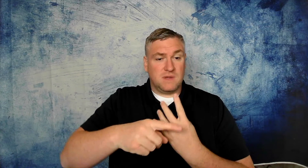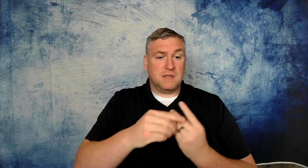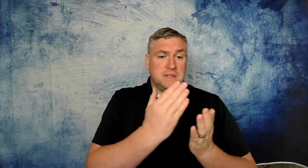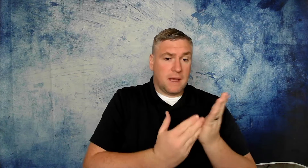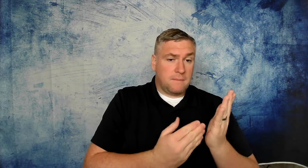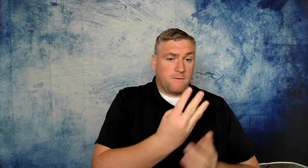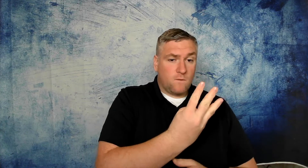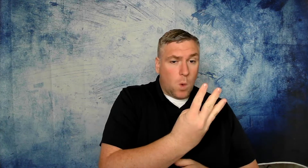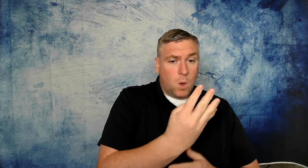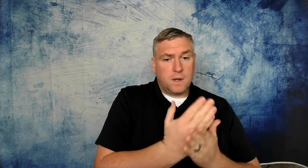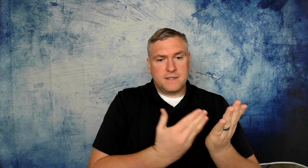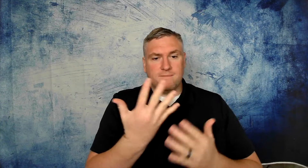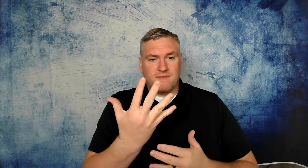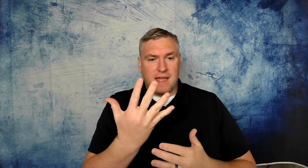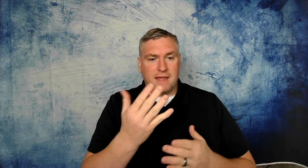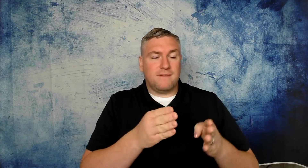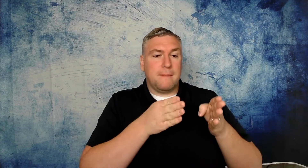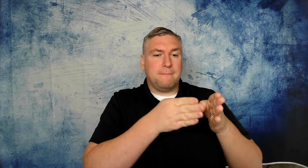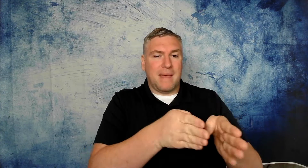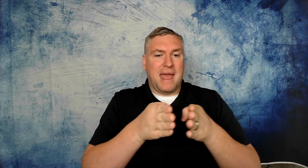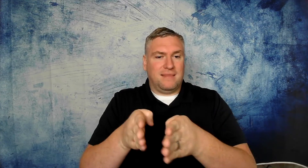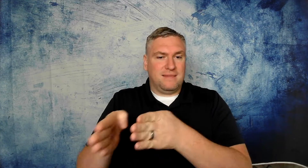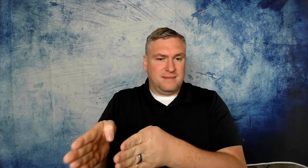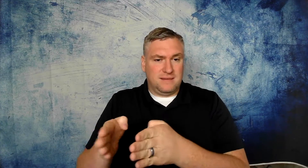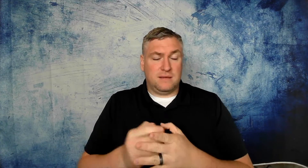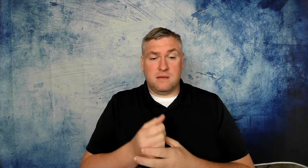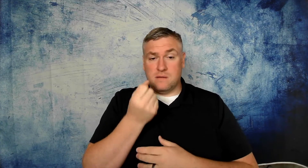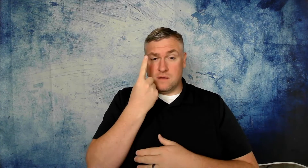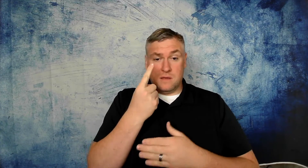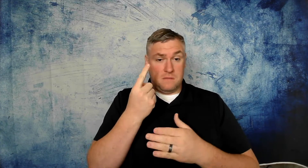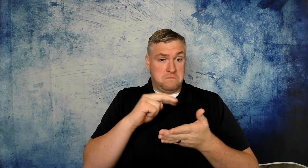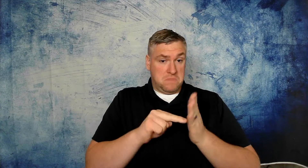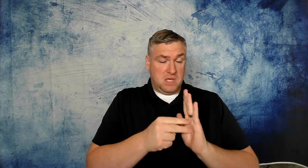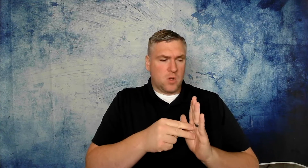have pathways. Some have 4, some have 5 pathways each.